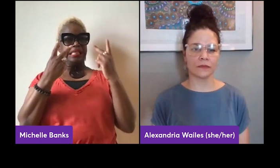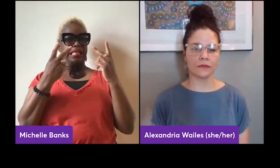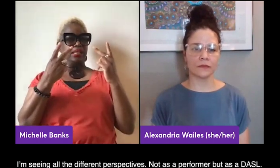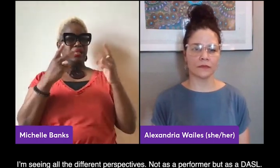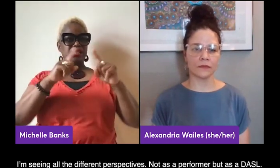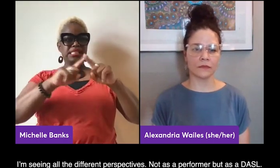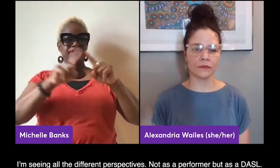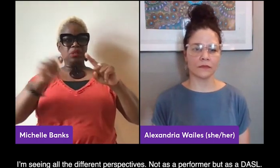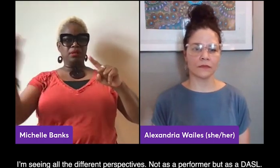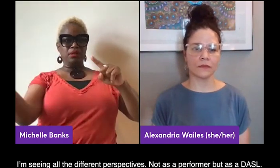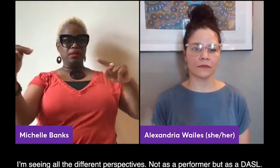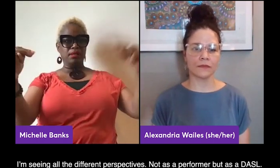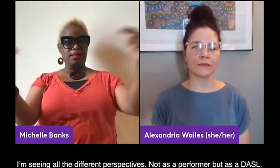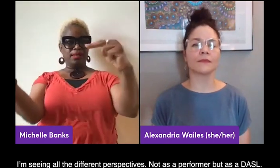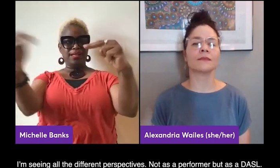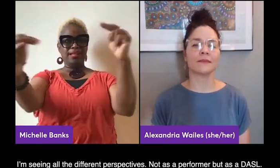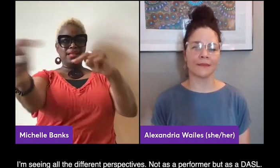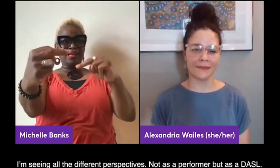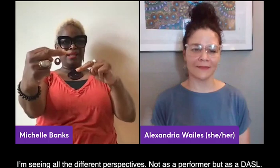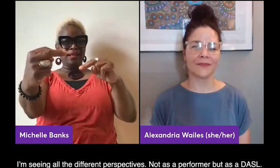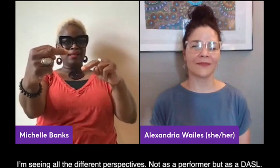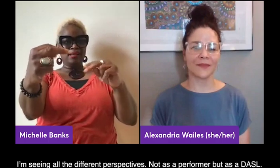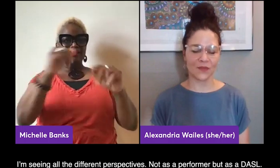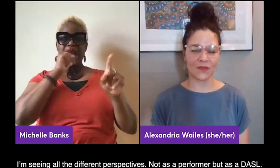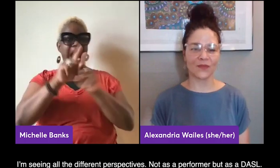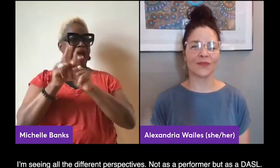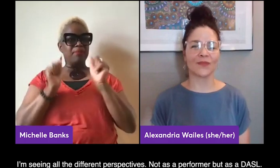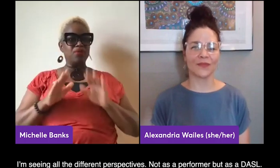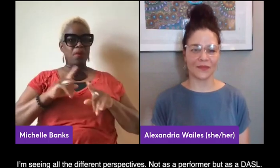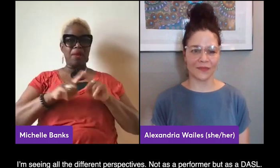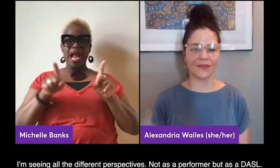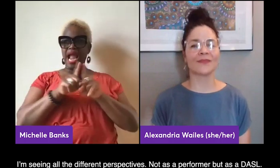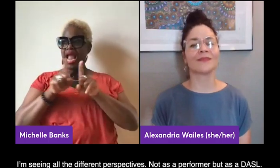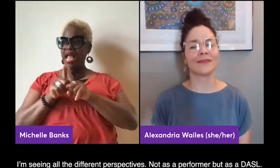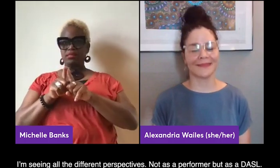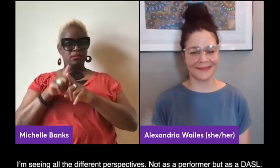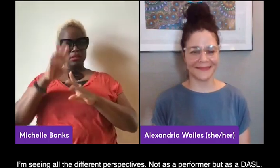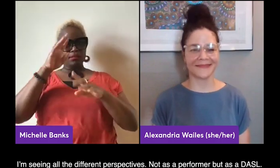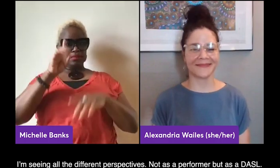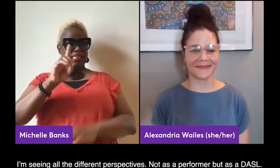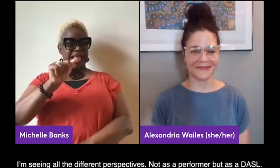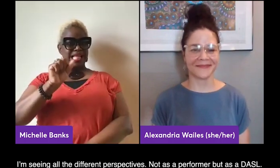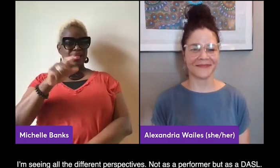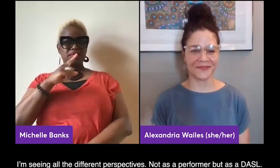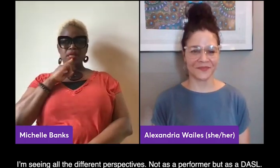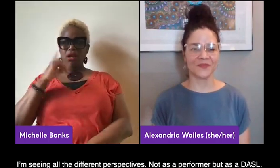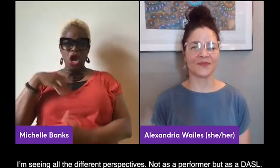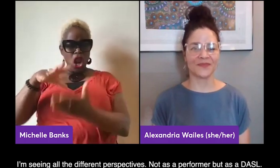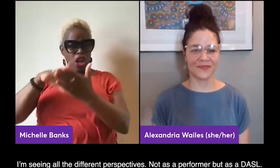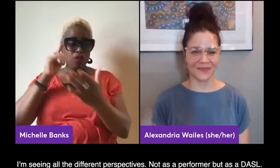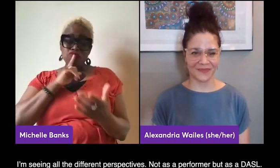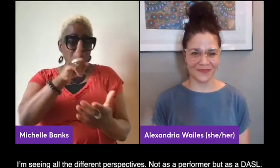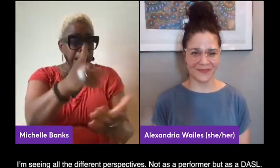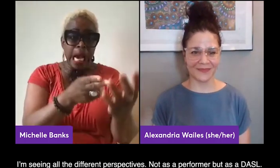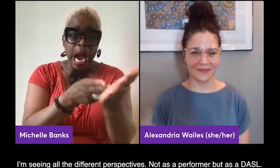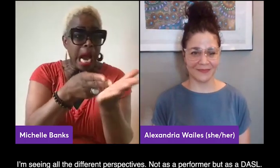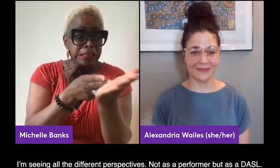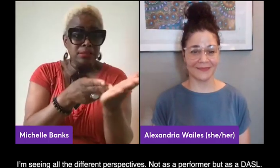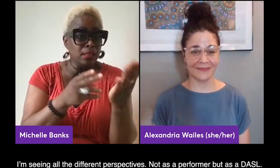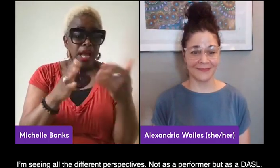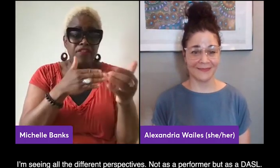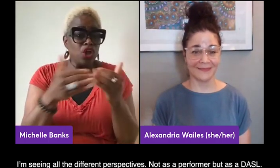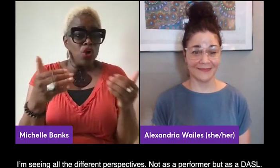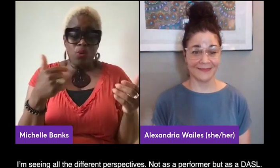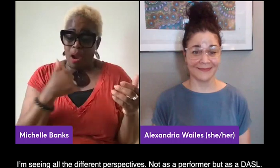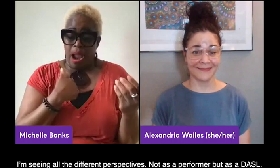I'm seeing all the different perspectives, not as a performer, but as a DASL.